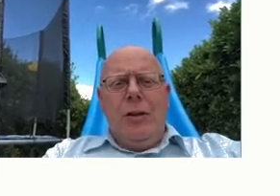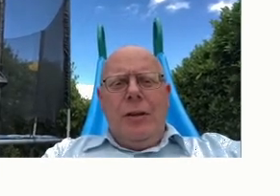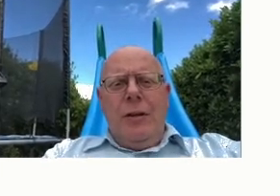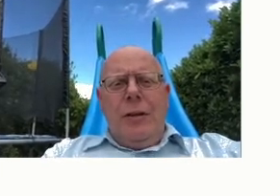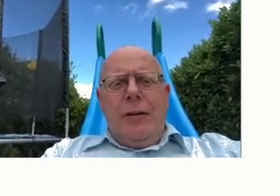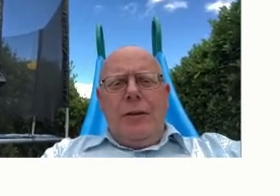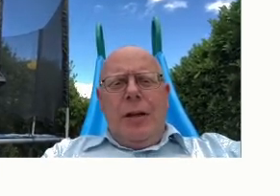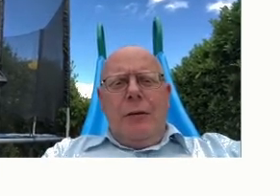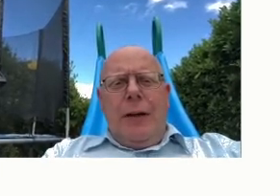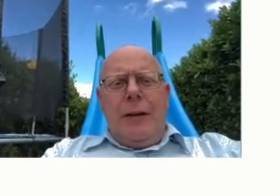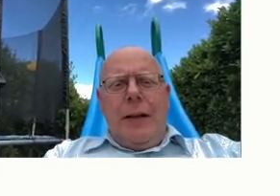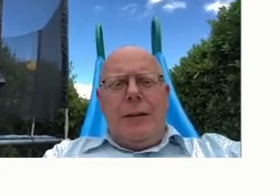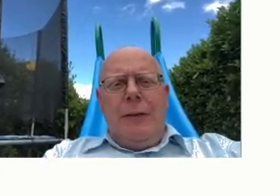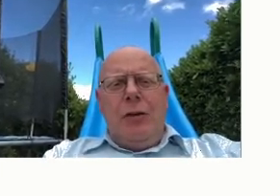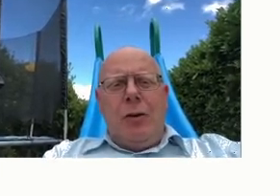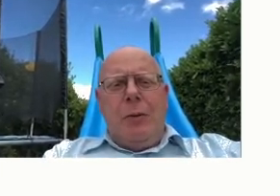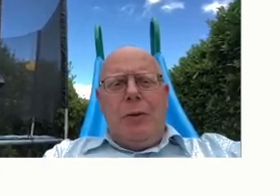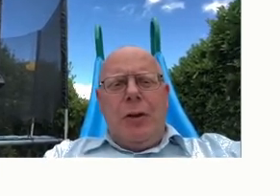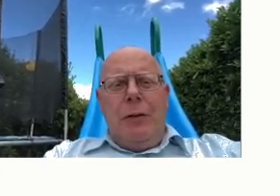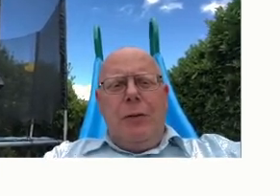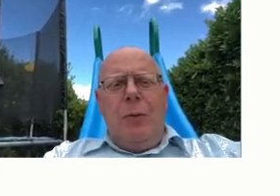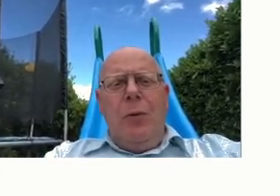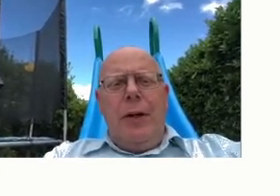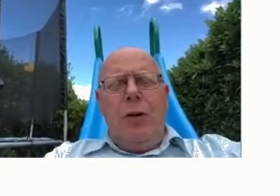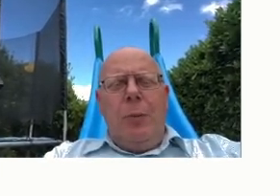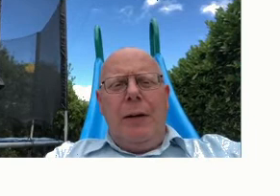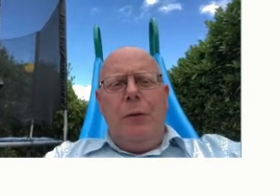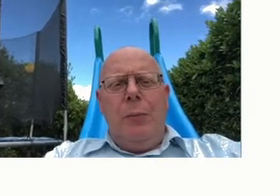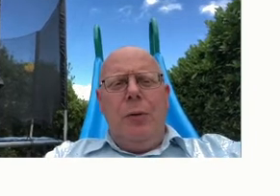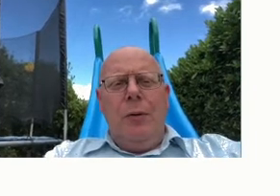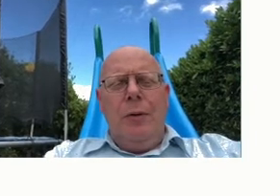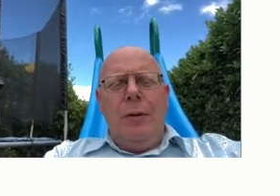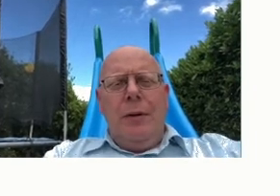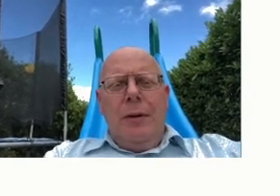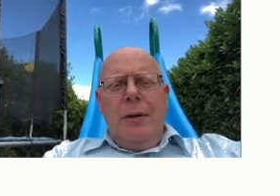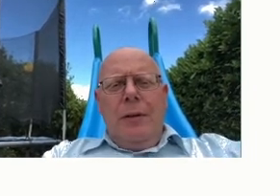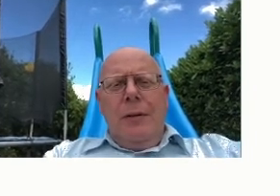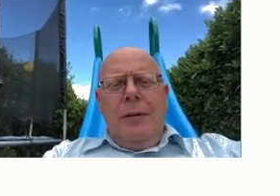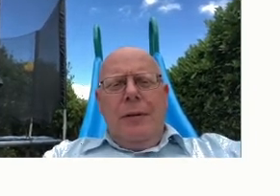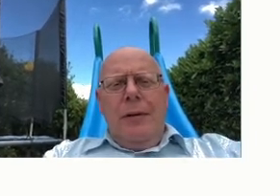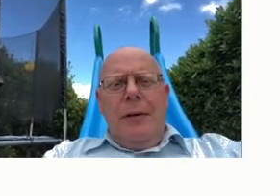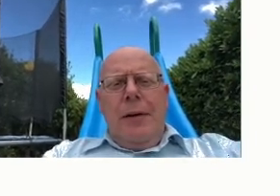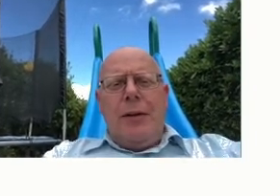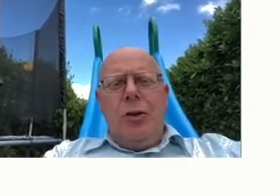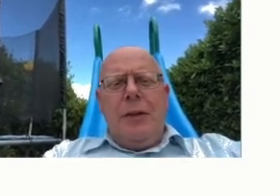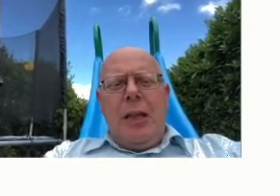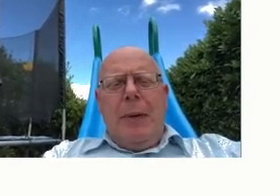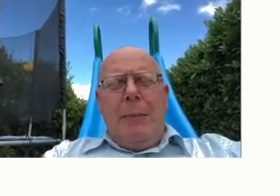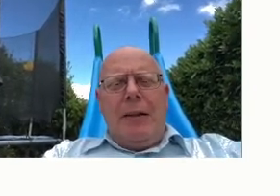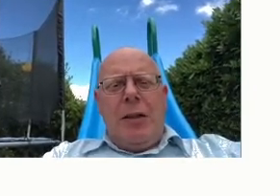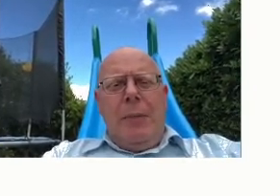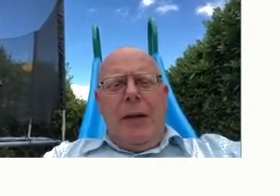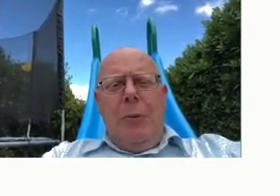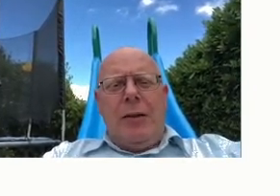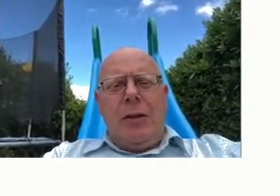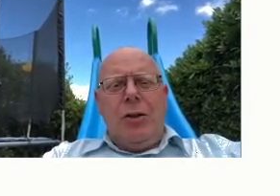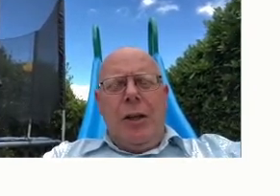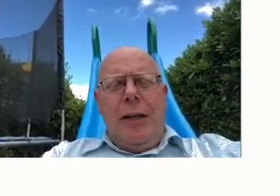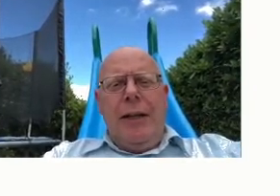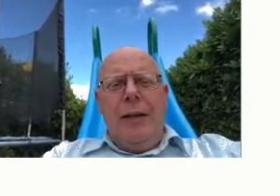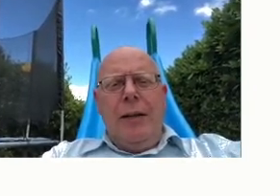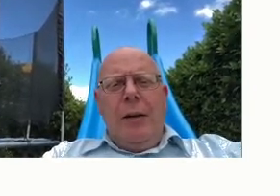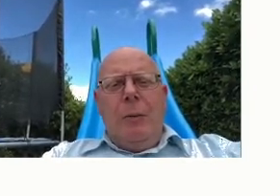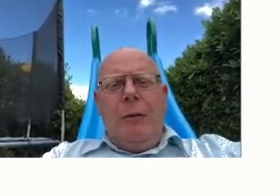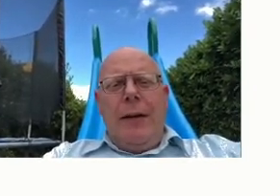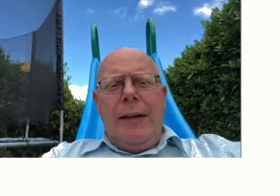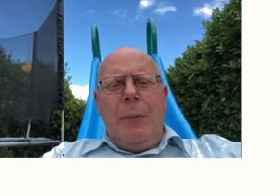beach, to go and find a nice field to go for a walk in or play football. Our story is going to be about somebody who went on a